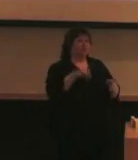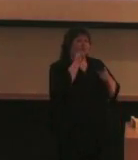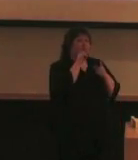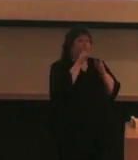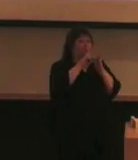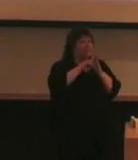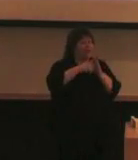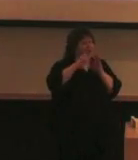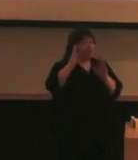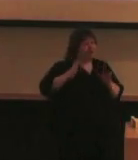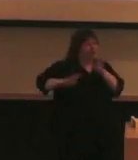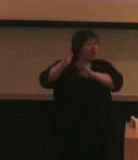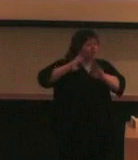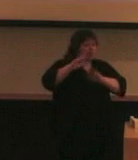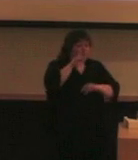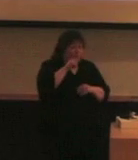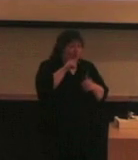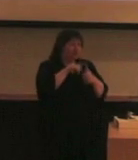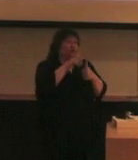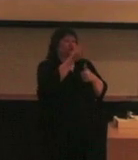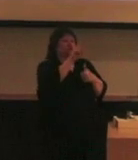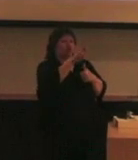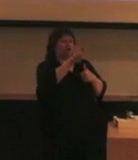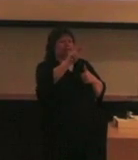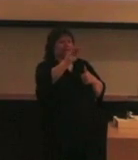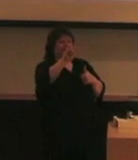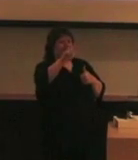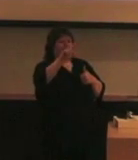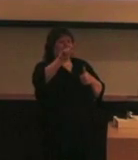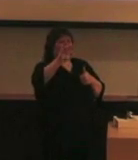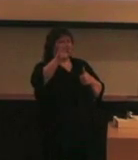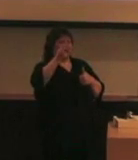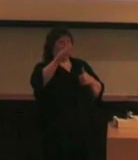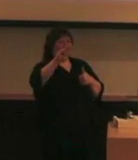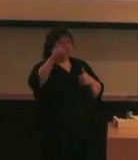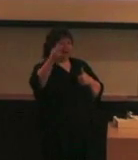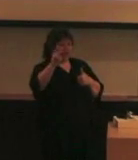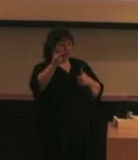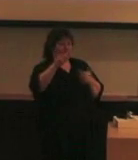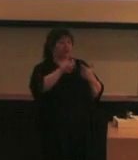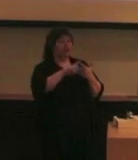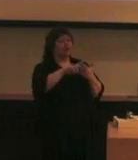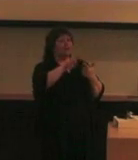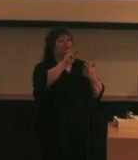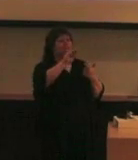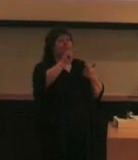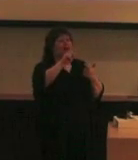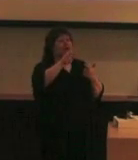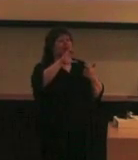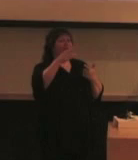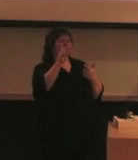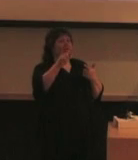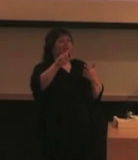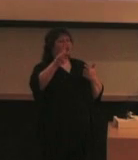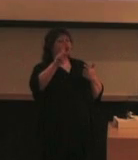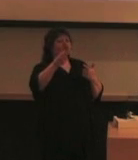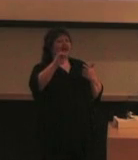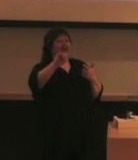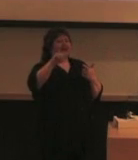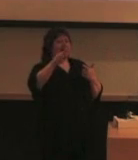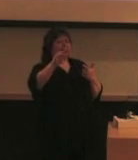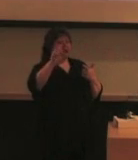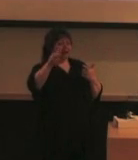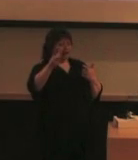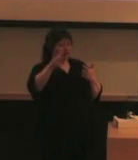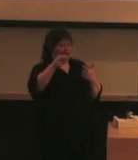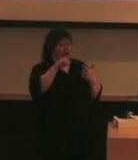of these pictorial tools, number one is Dr. Neil Glickman. Mikey Kranak is the other person, and the